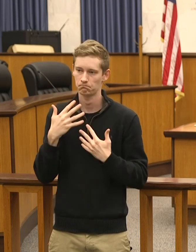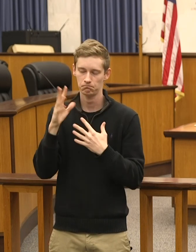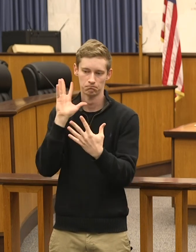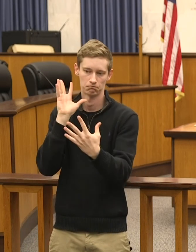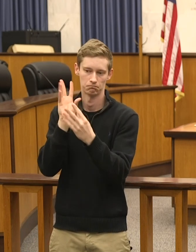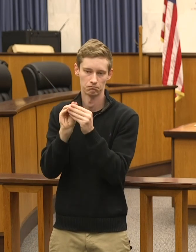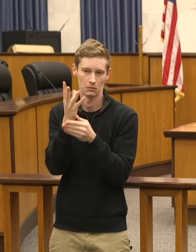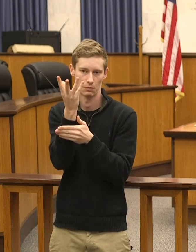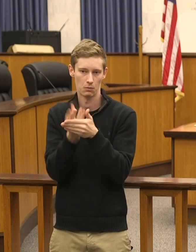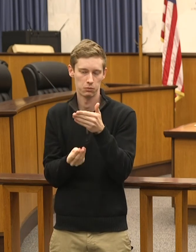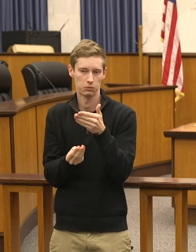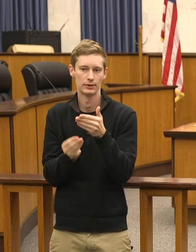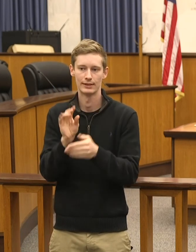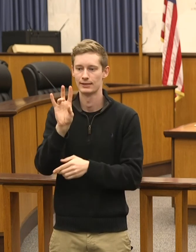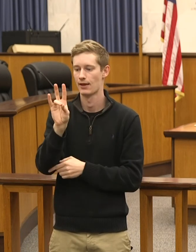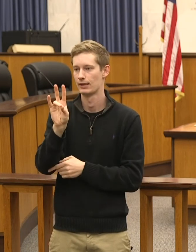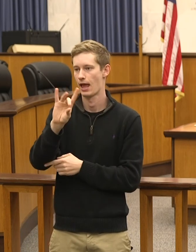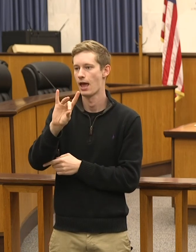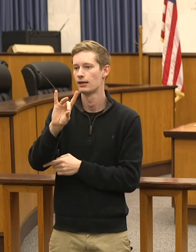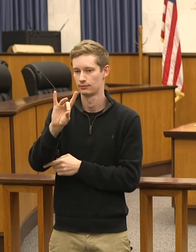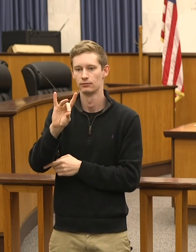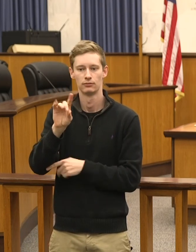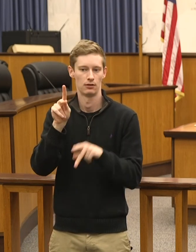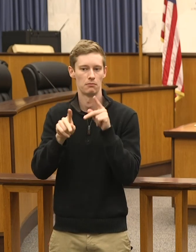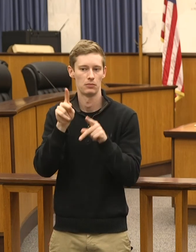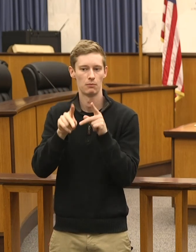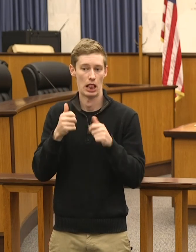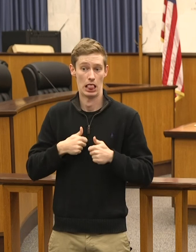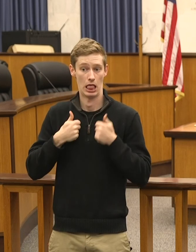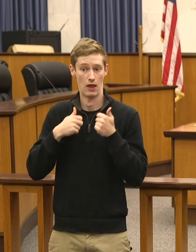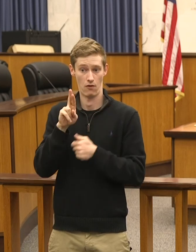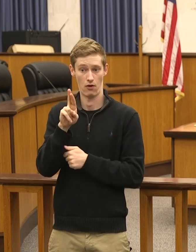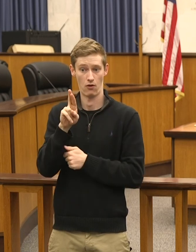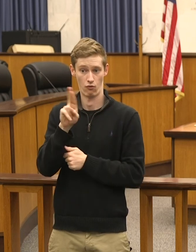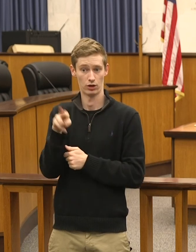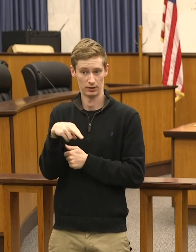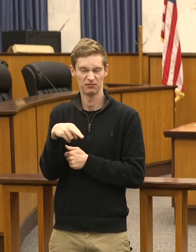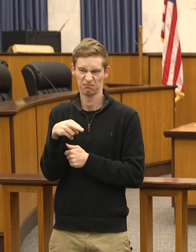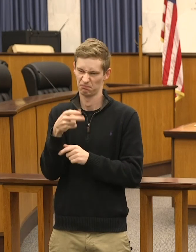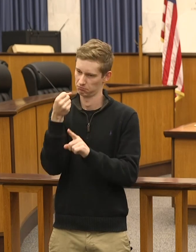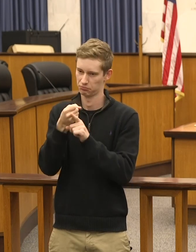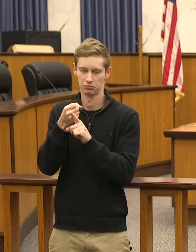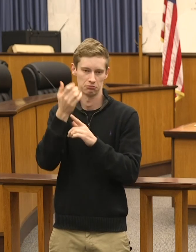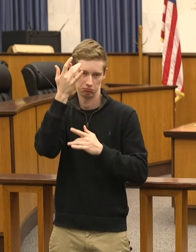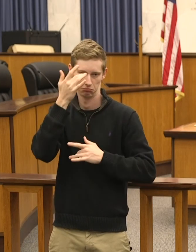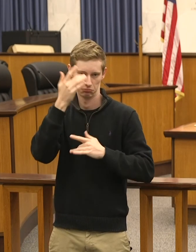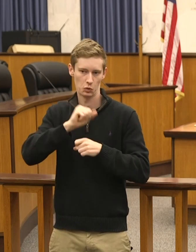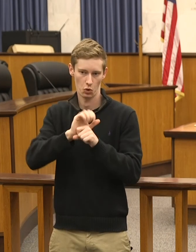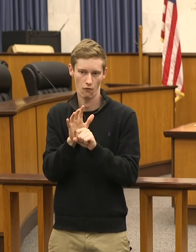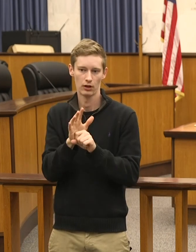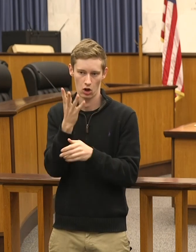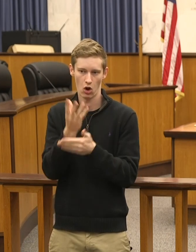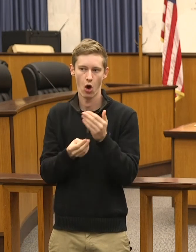lost 78 Richmond residents to this disease. I'm going to ask that